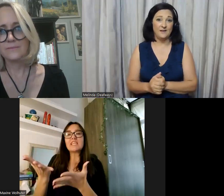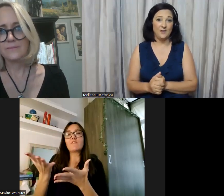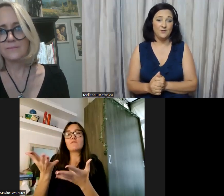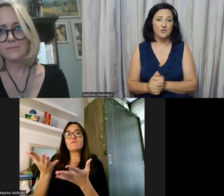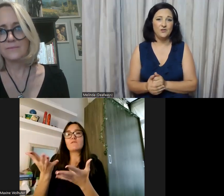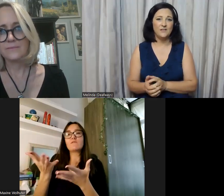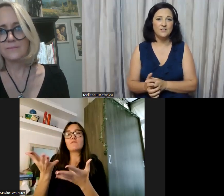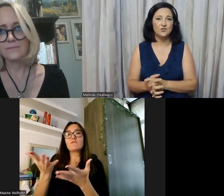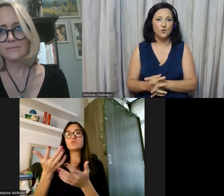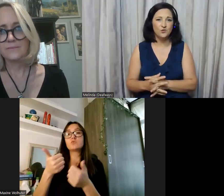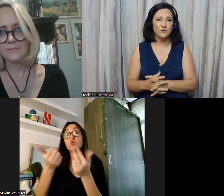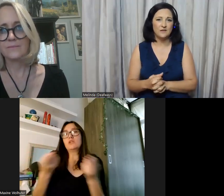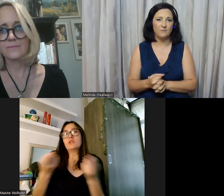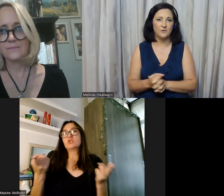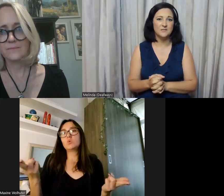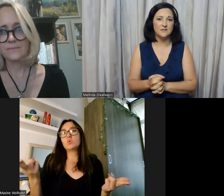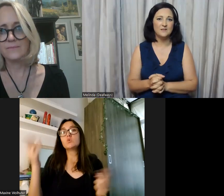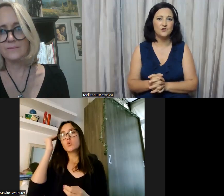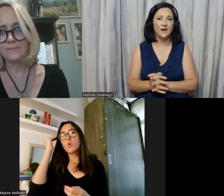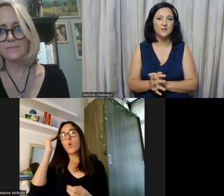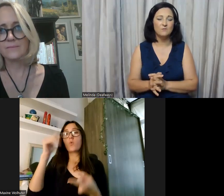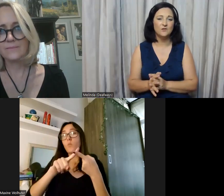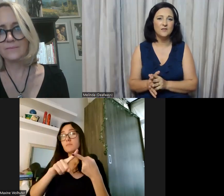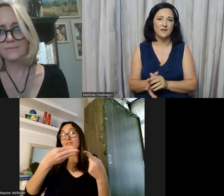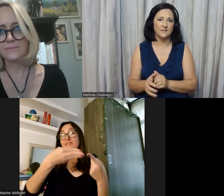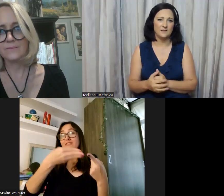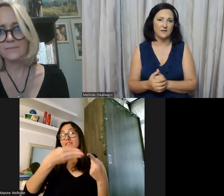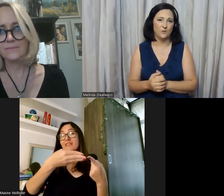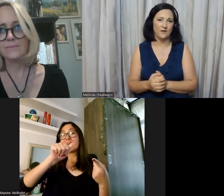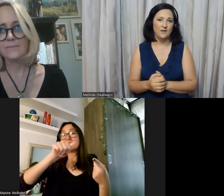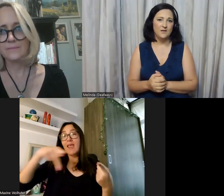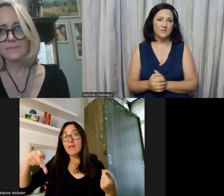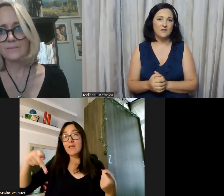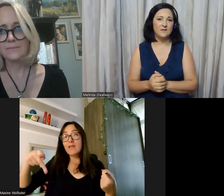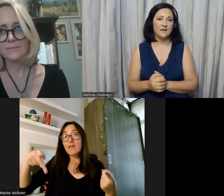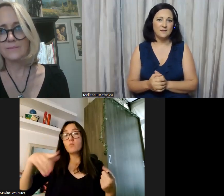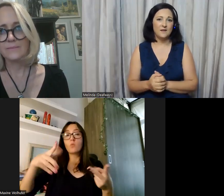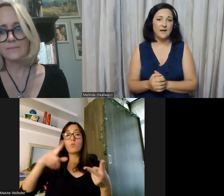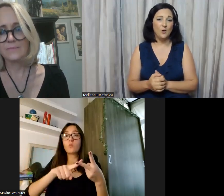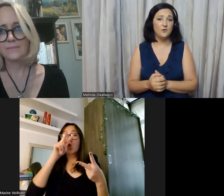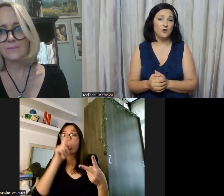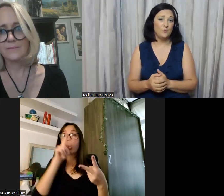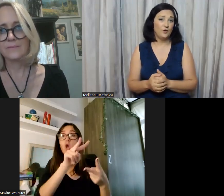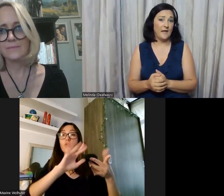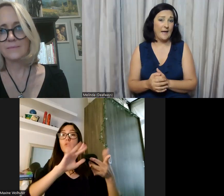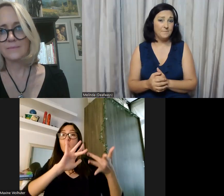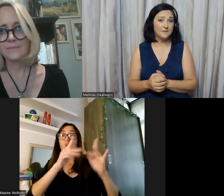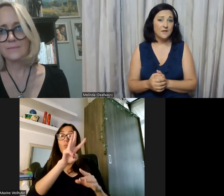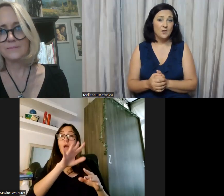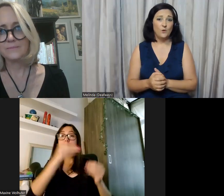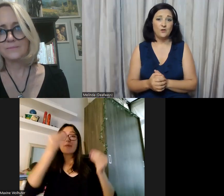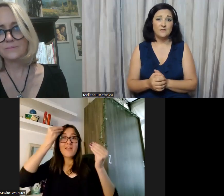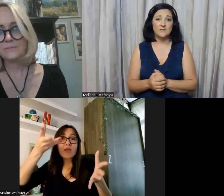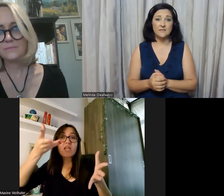learn sign language. You can just talk to a deaf person and try and communicate in that way. So I think that can help. We've got